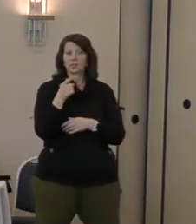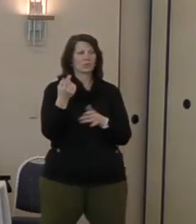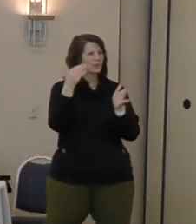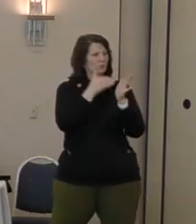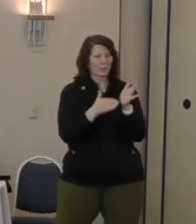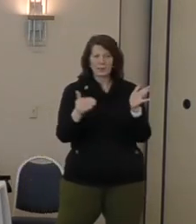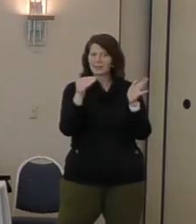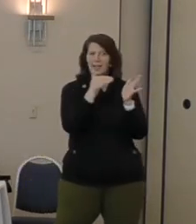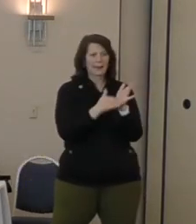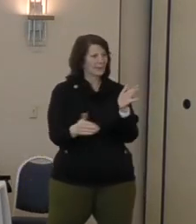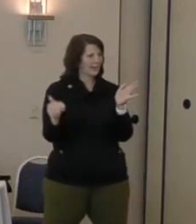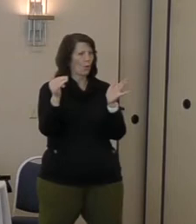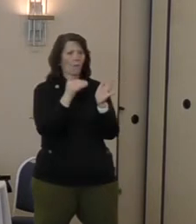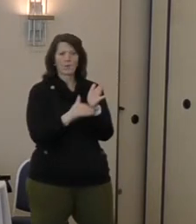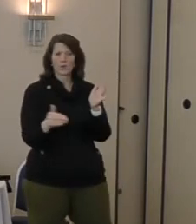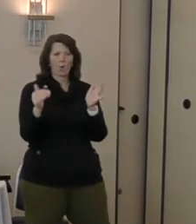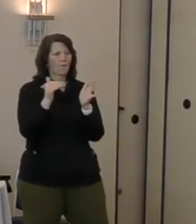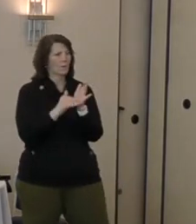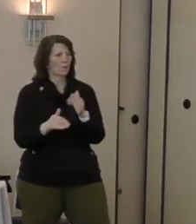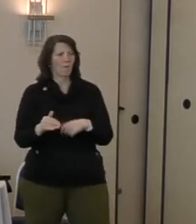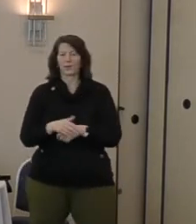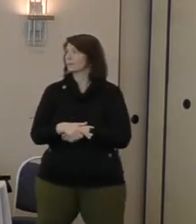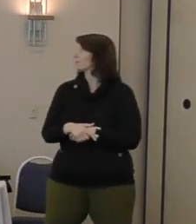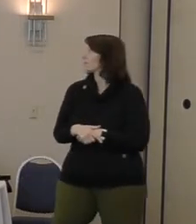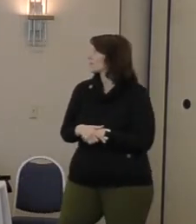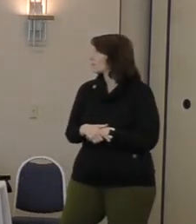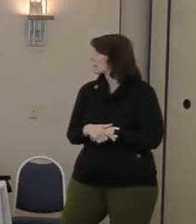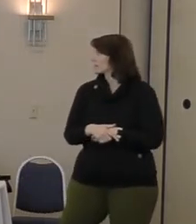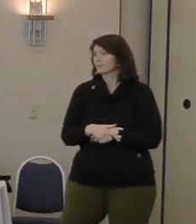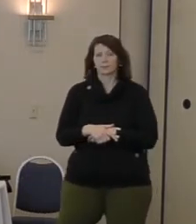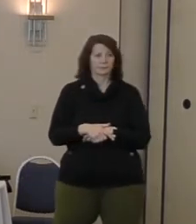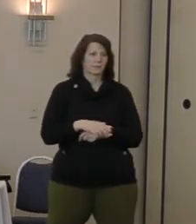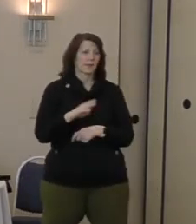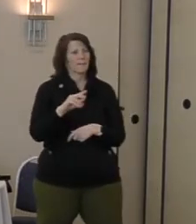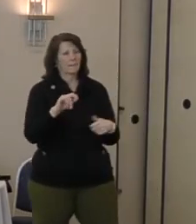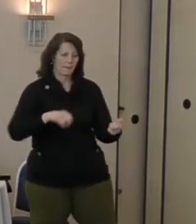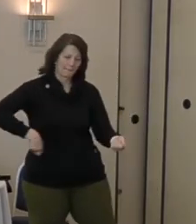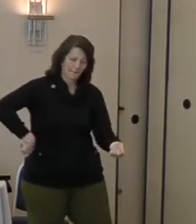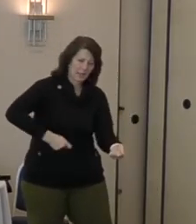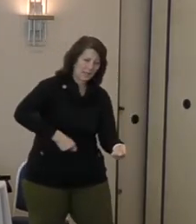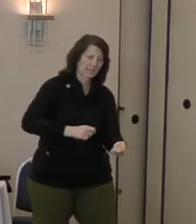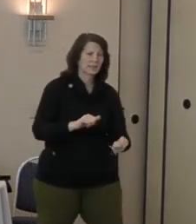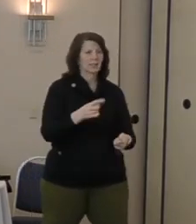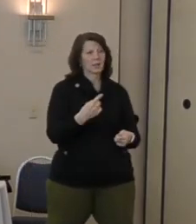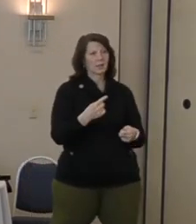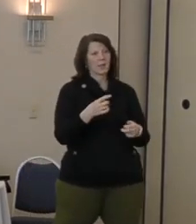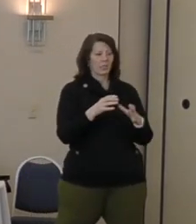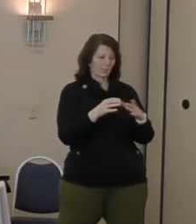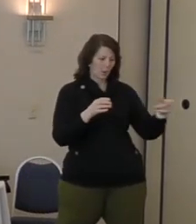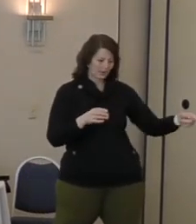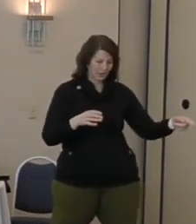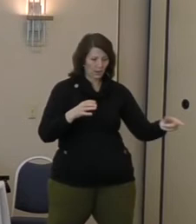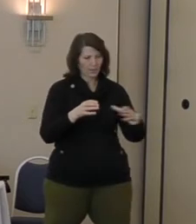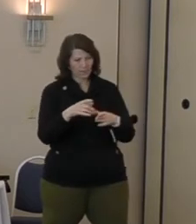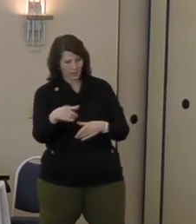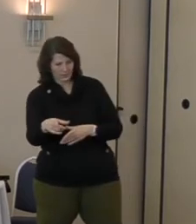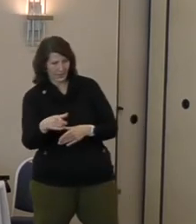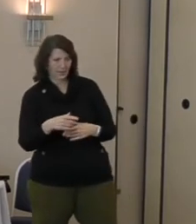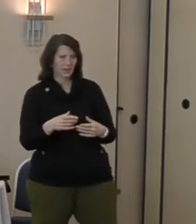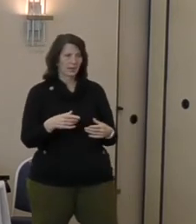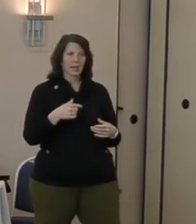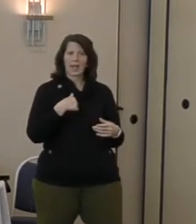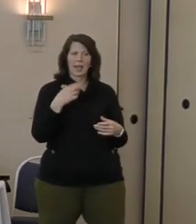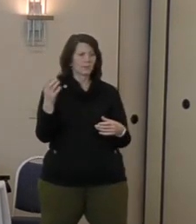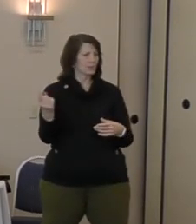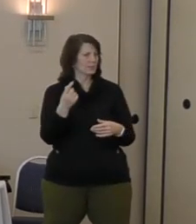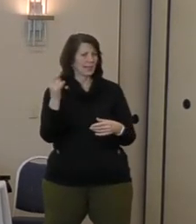repeating the same thing over and over and over and over again. Billiards, another one, right? Like the ball's here, the pocket's there. I'm doing the